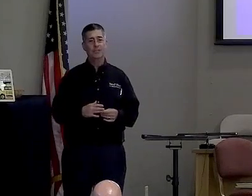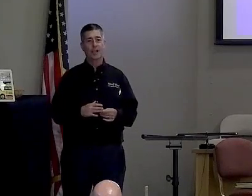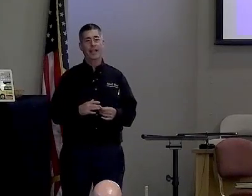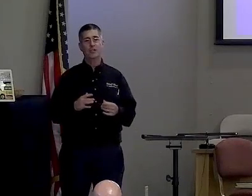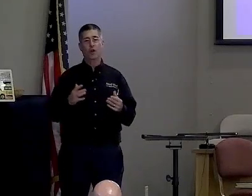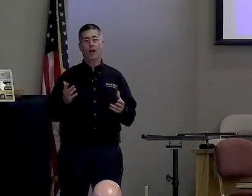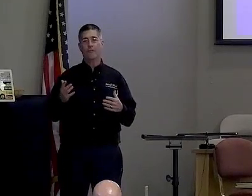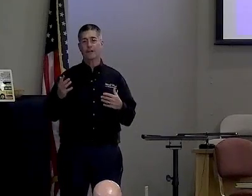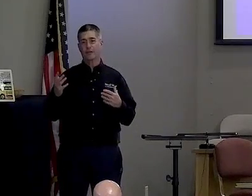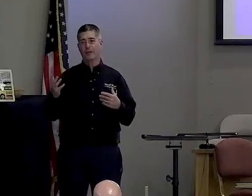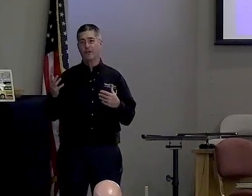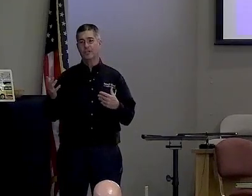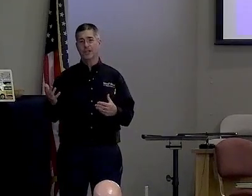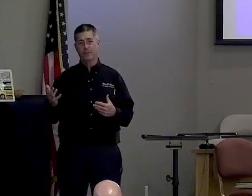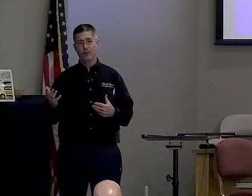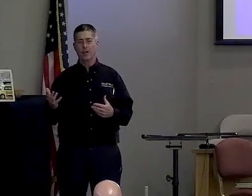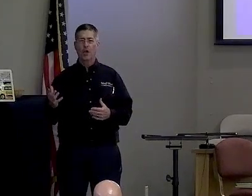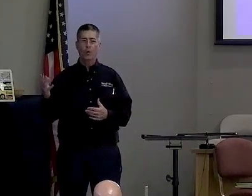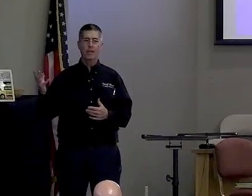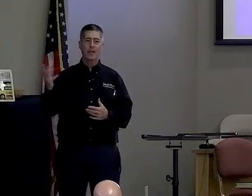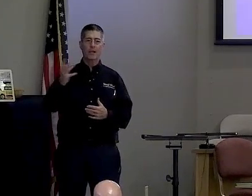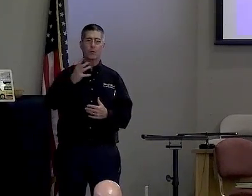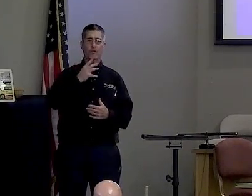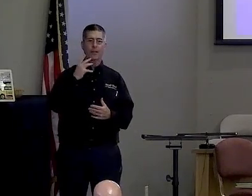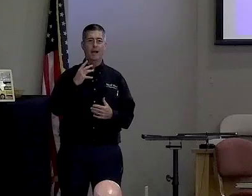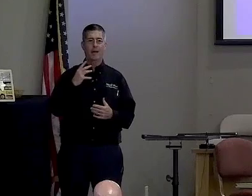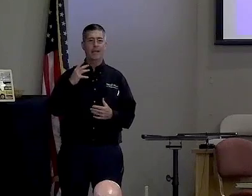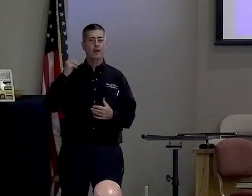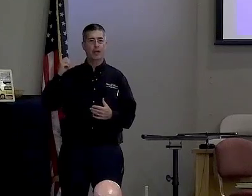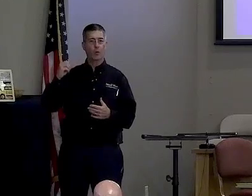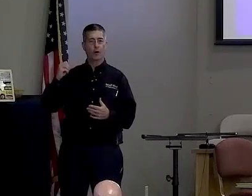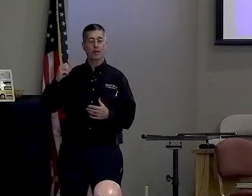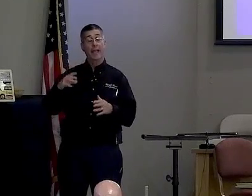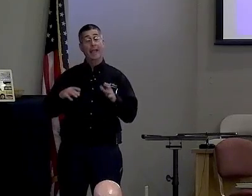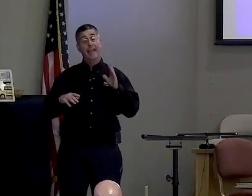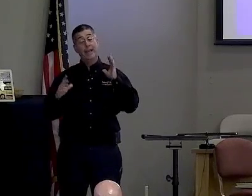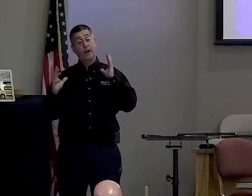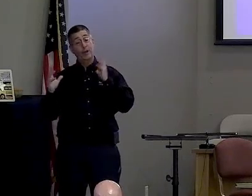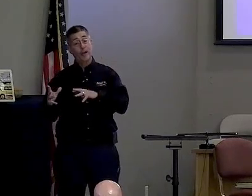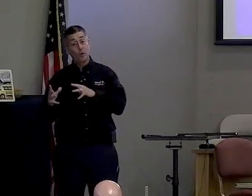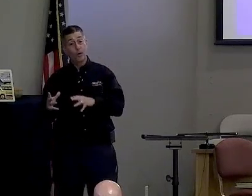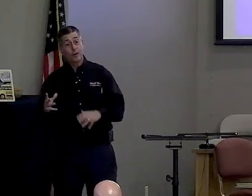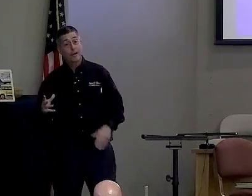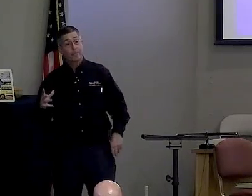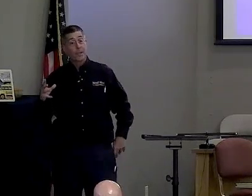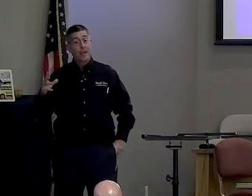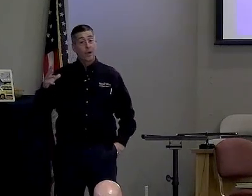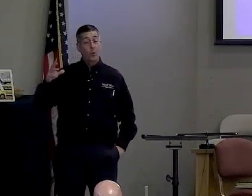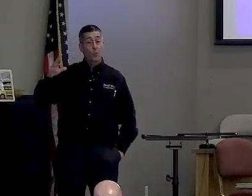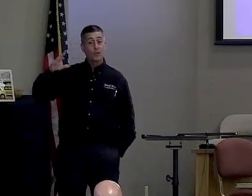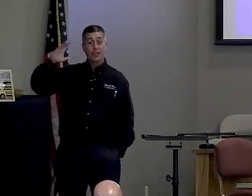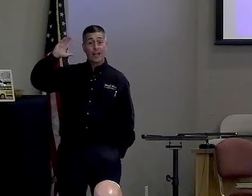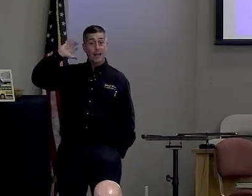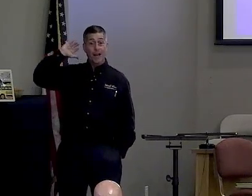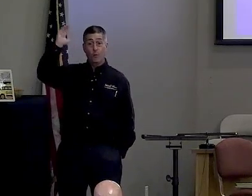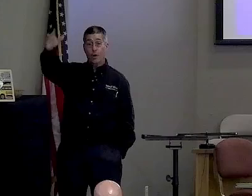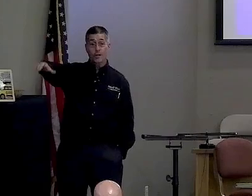it's often very, very difficult. We deal with a hearing world. In our hearing world, we'll say a lot of words,